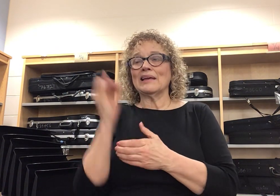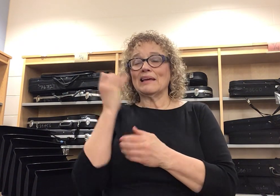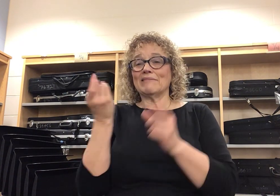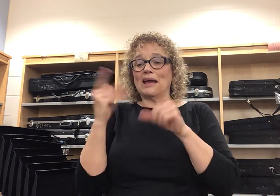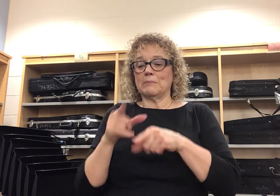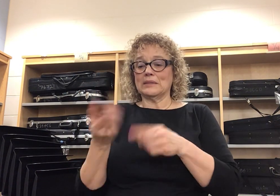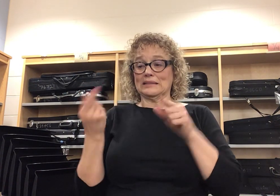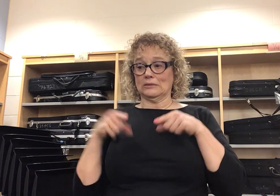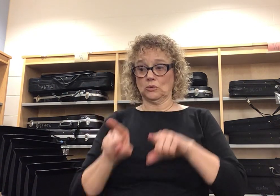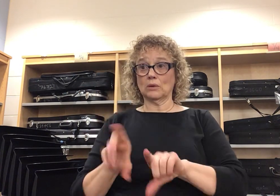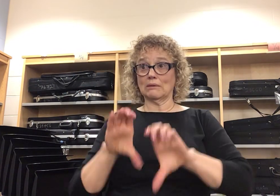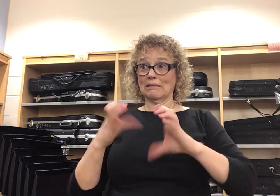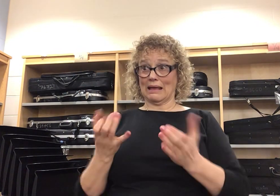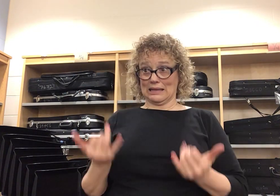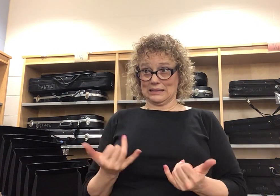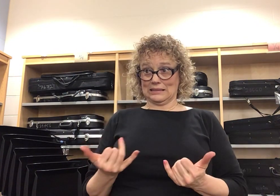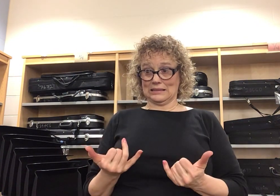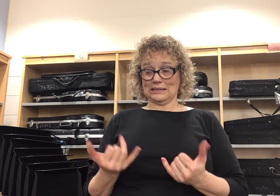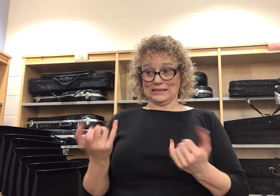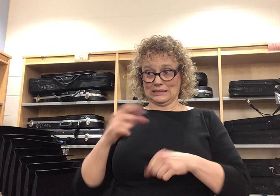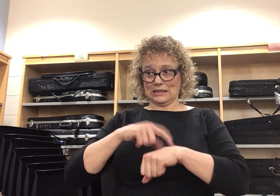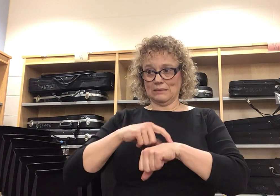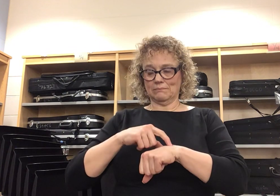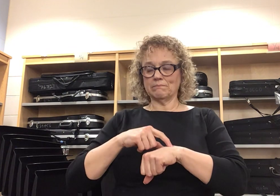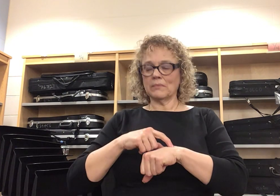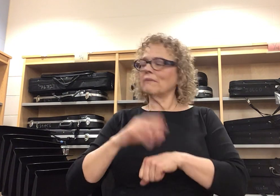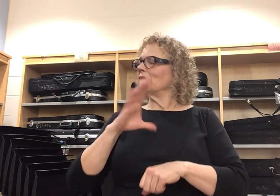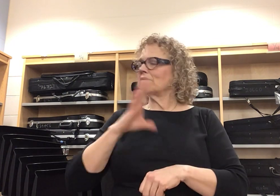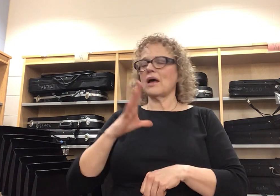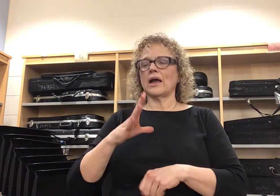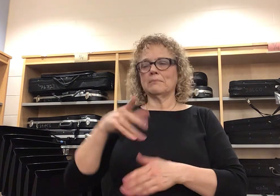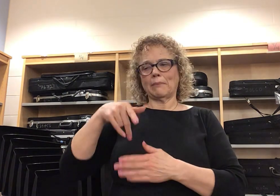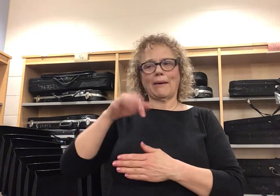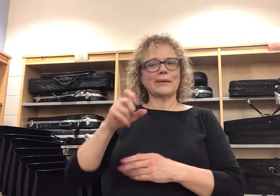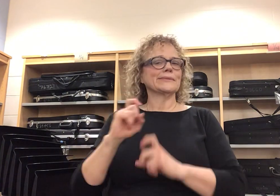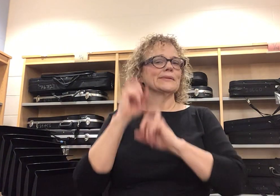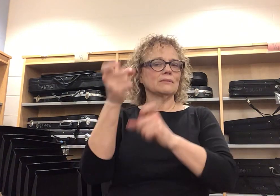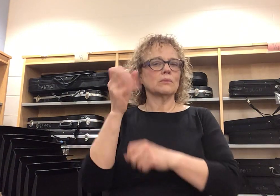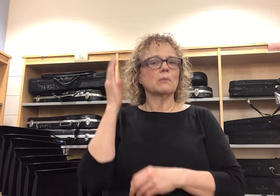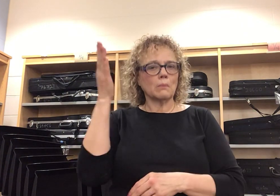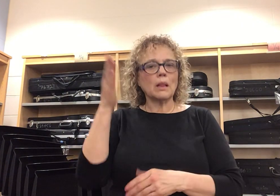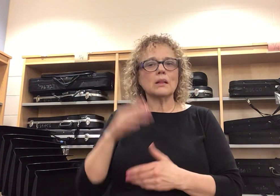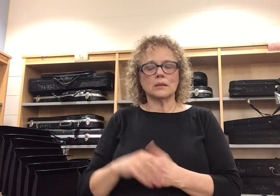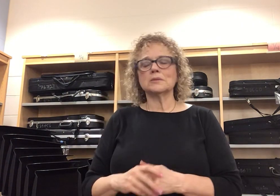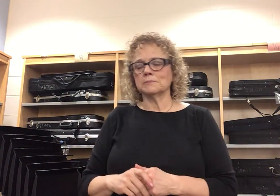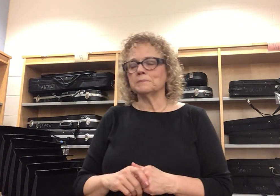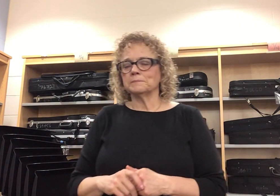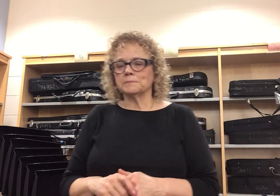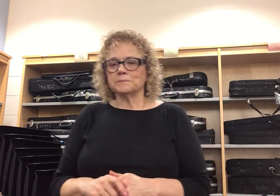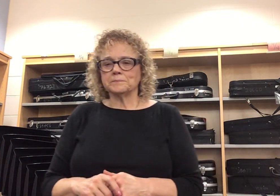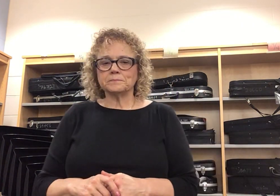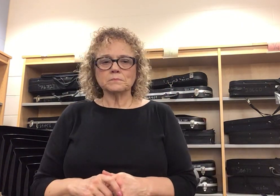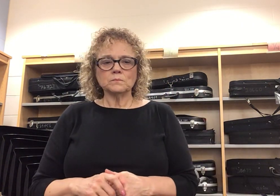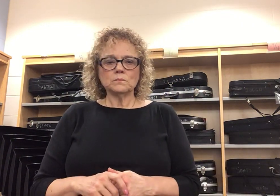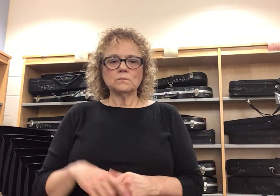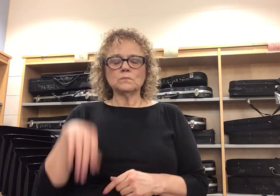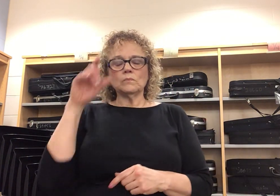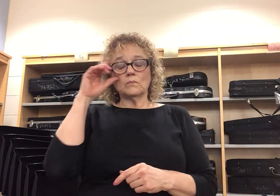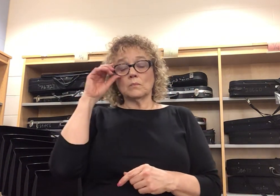time during the time that you're in here, that's fine. Go ahead and set it up for that time. I'll write you a pass. You can go down and do your interview.